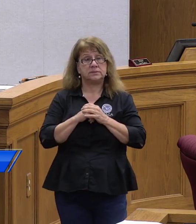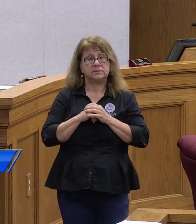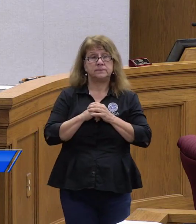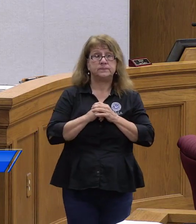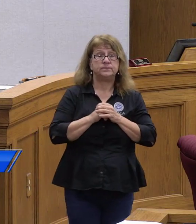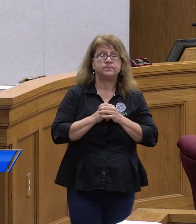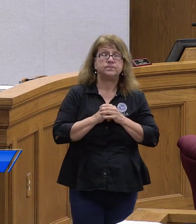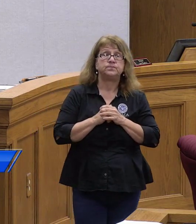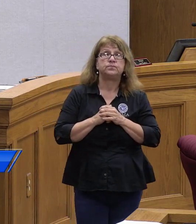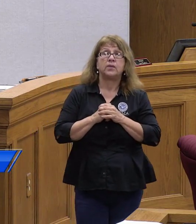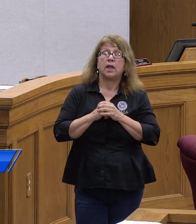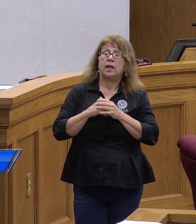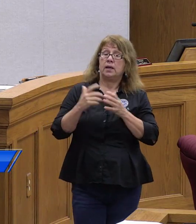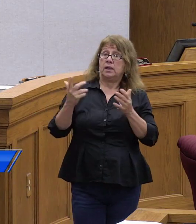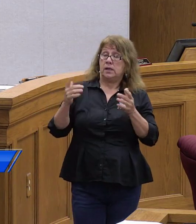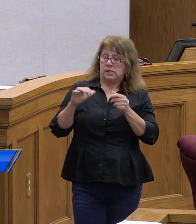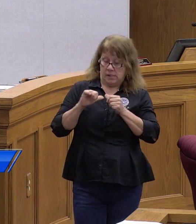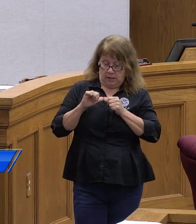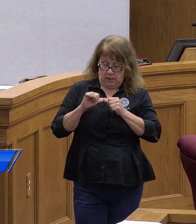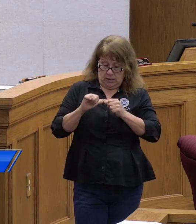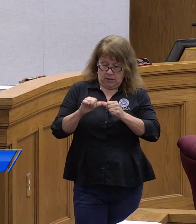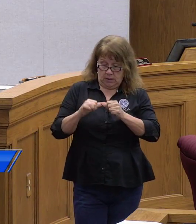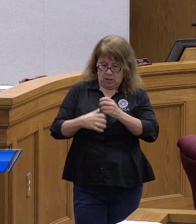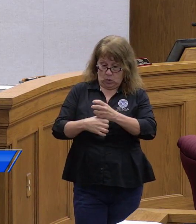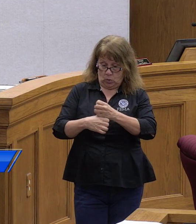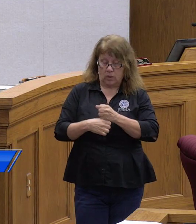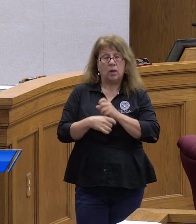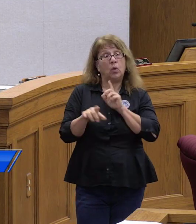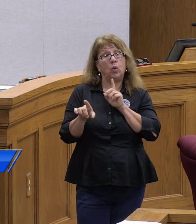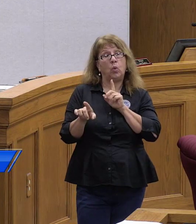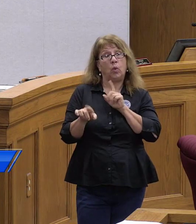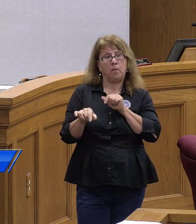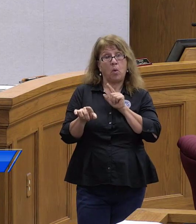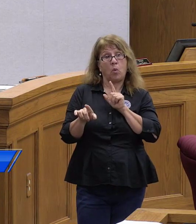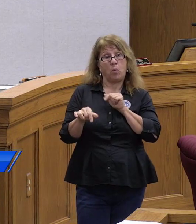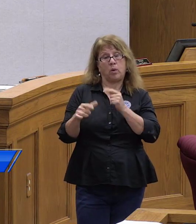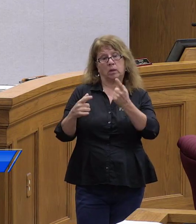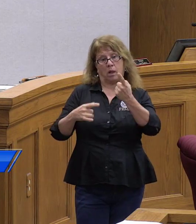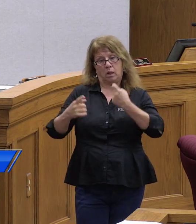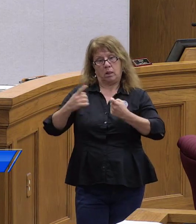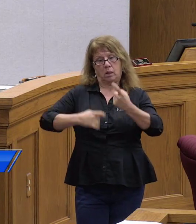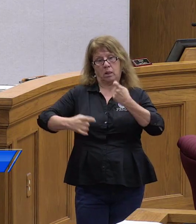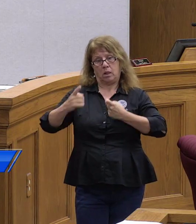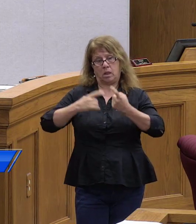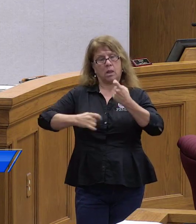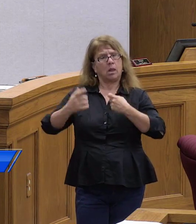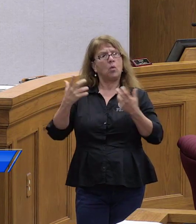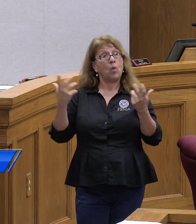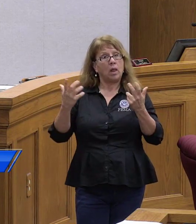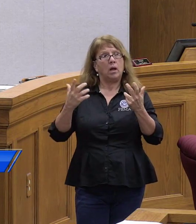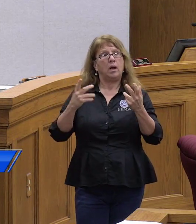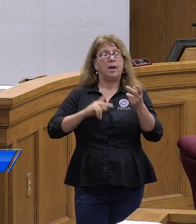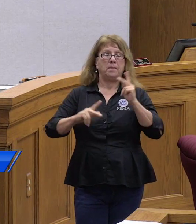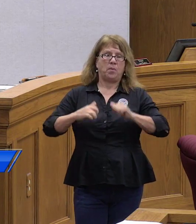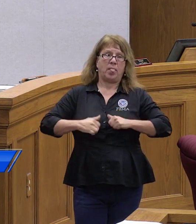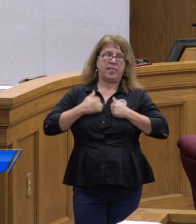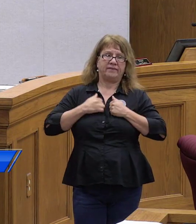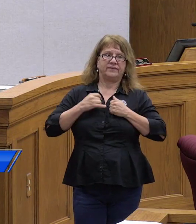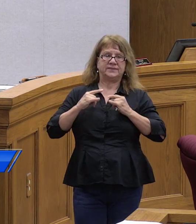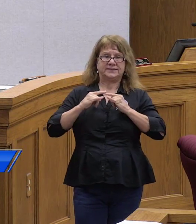We continue to receive reports or inquiries about individuals living in